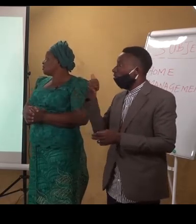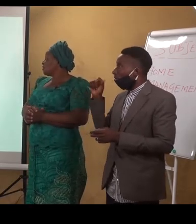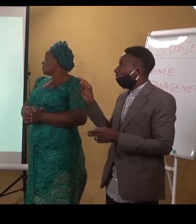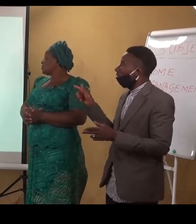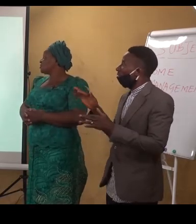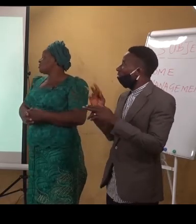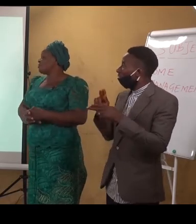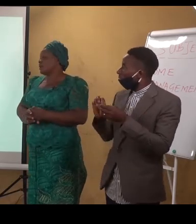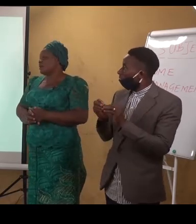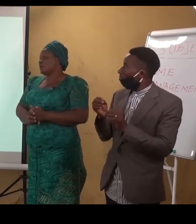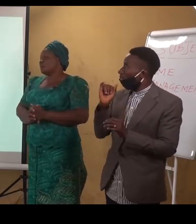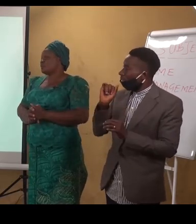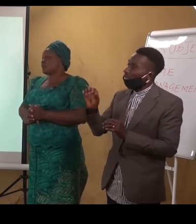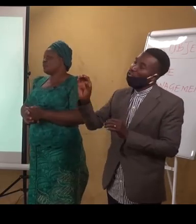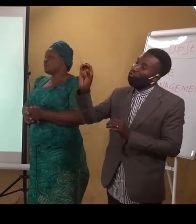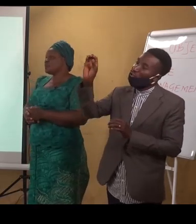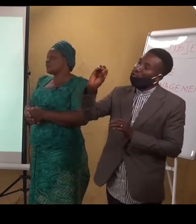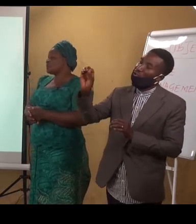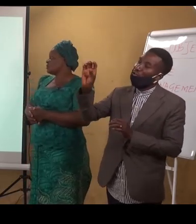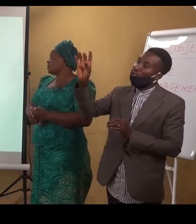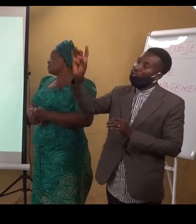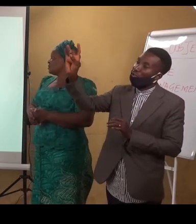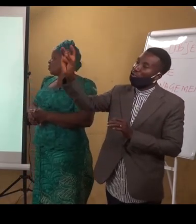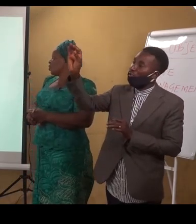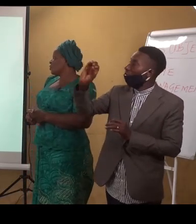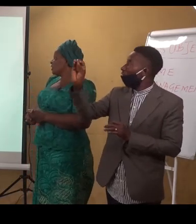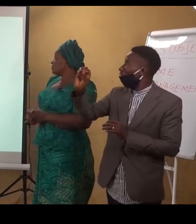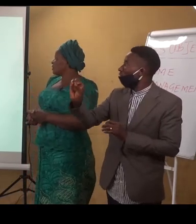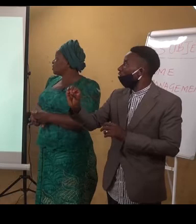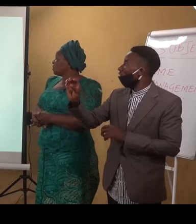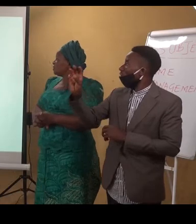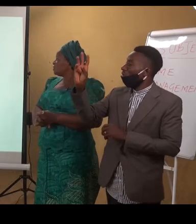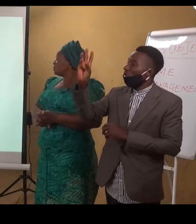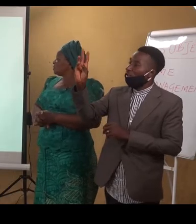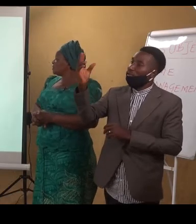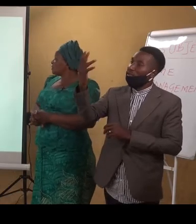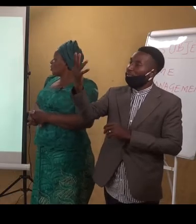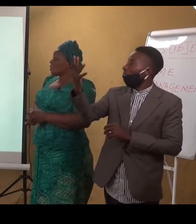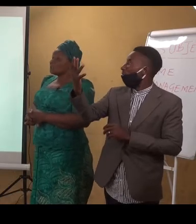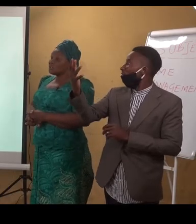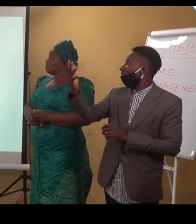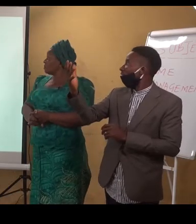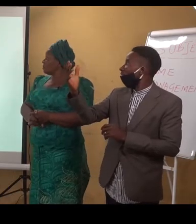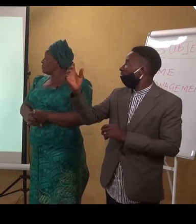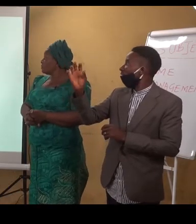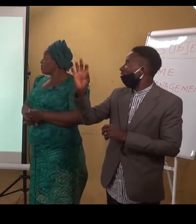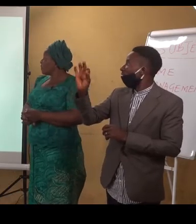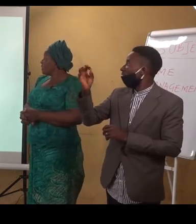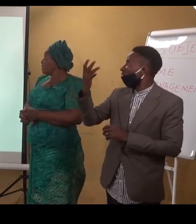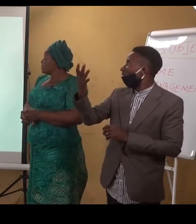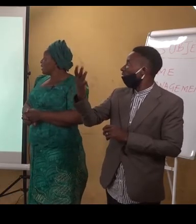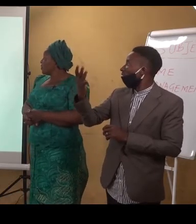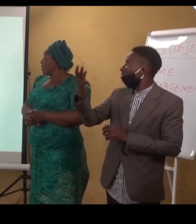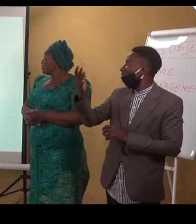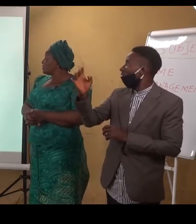can reach me on this number if you have any question or observation or contribution.